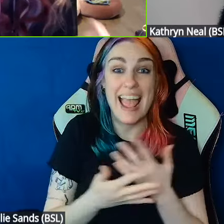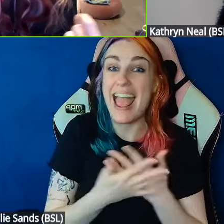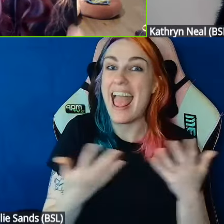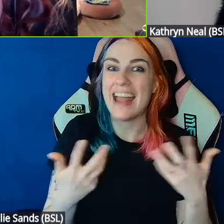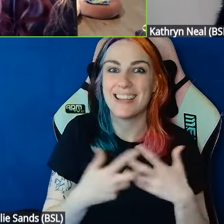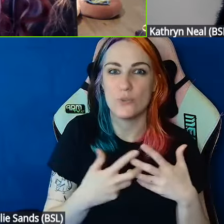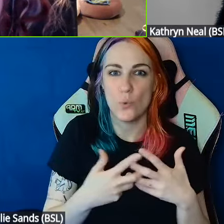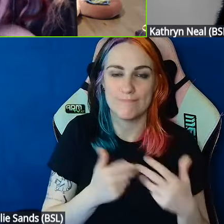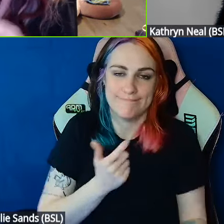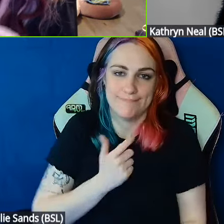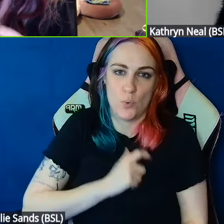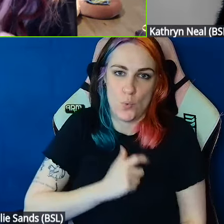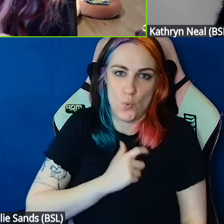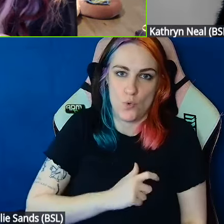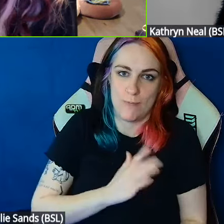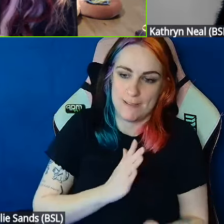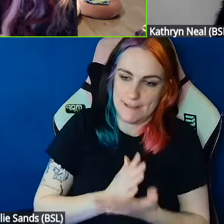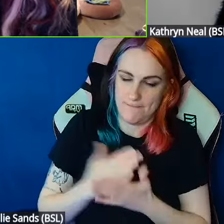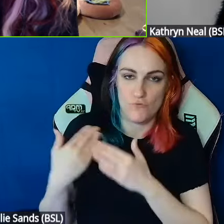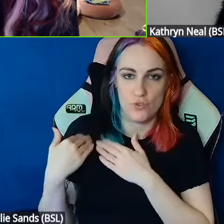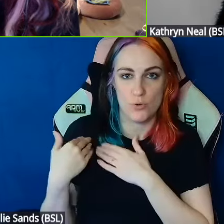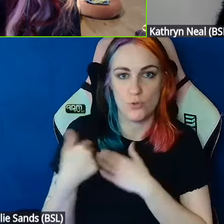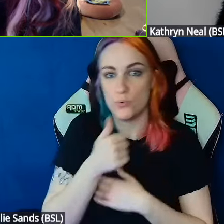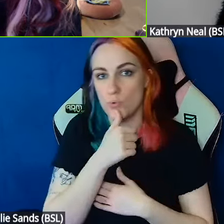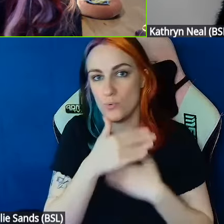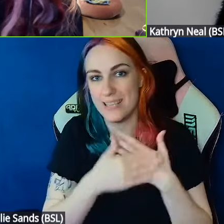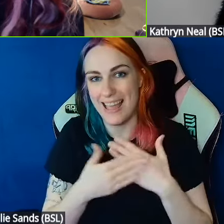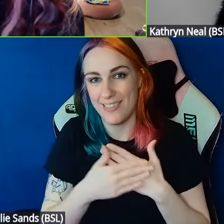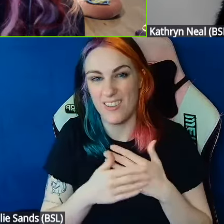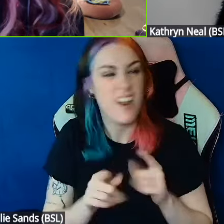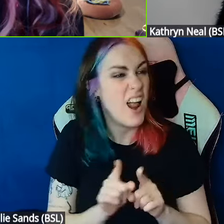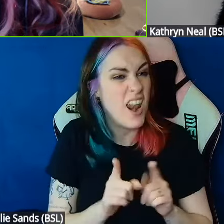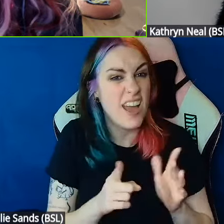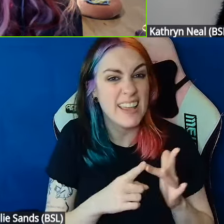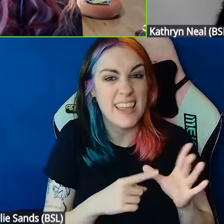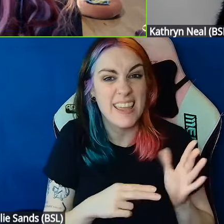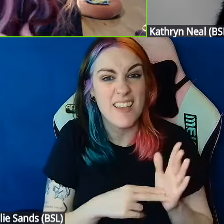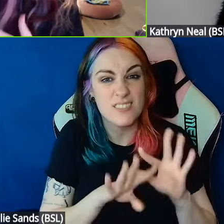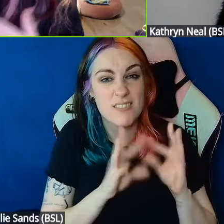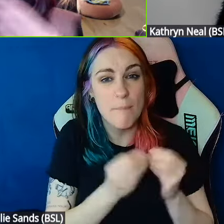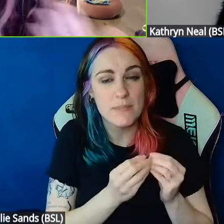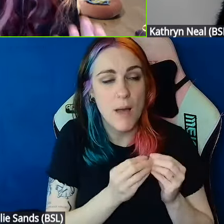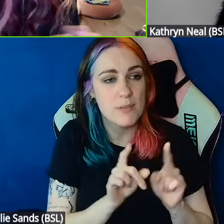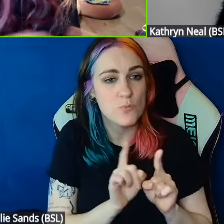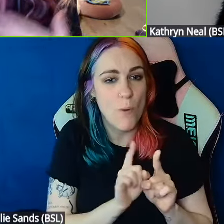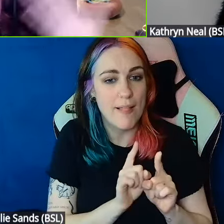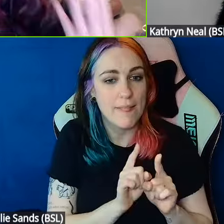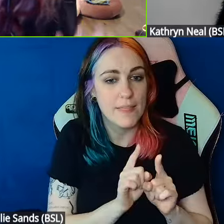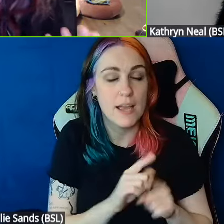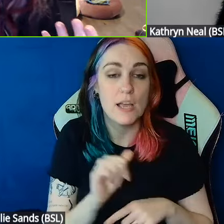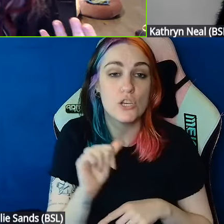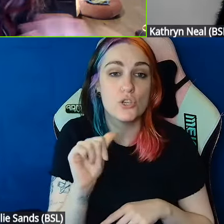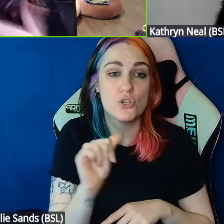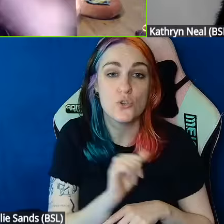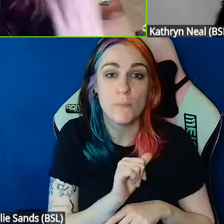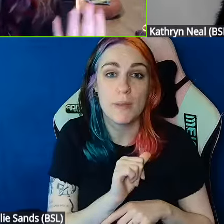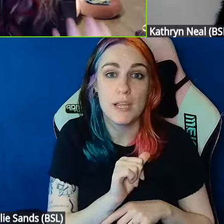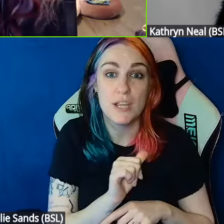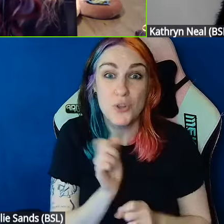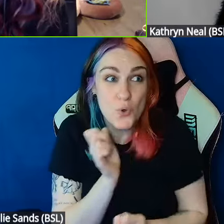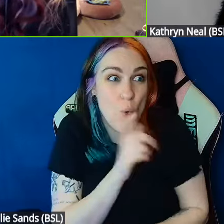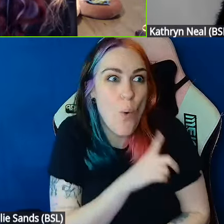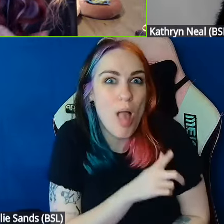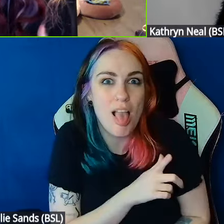them ethically. And I also really liked how Ian summed it up in Discord as well. You know, it should be cool. I